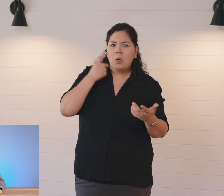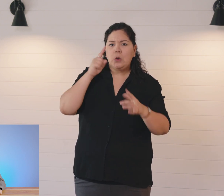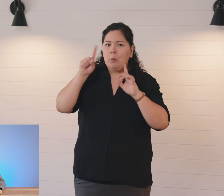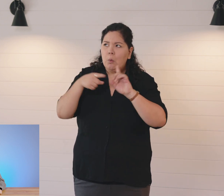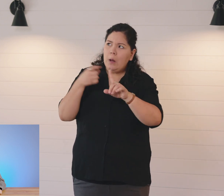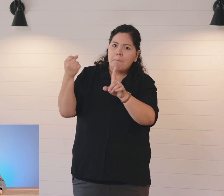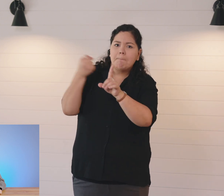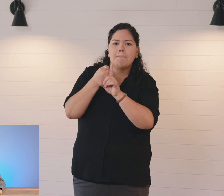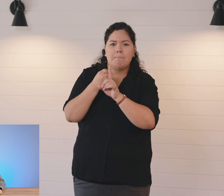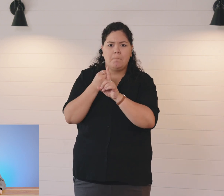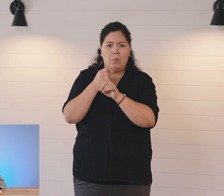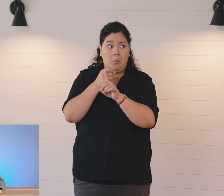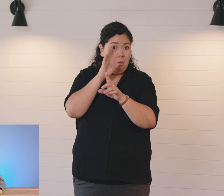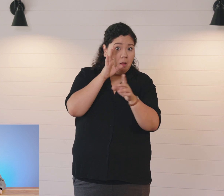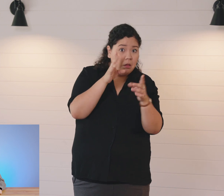end right.